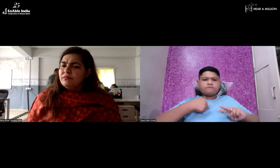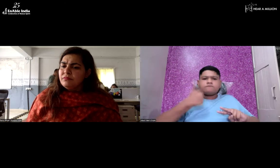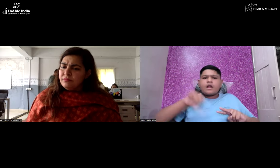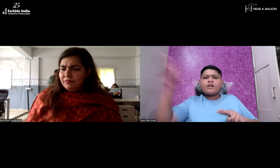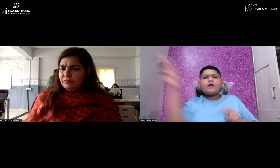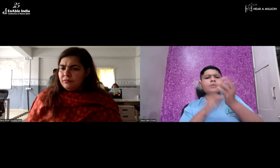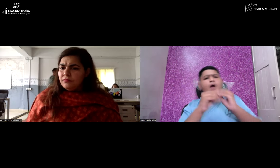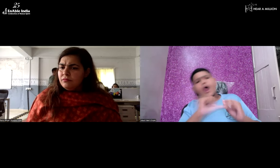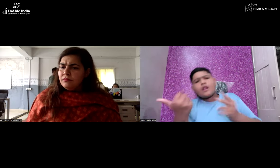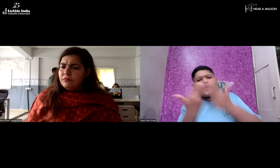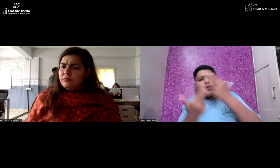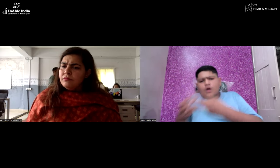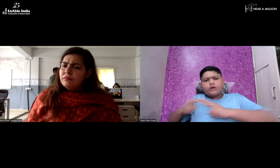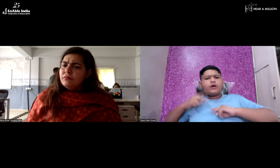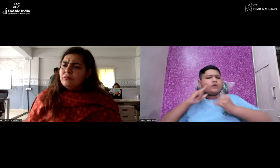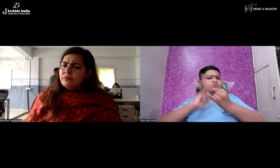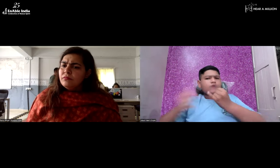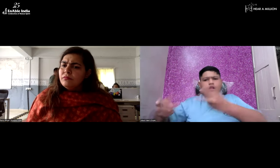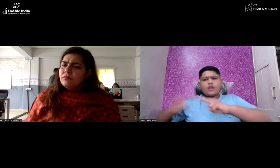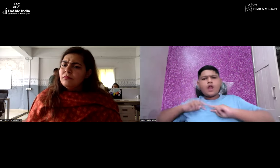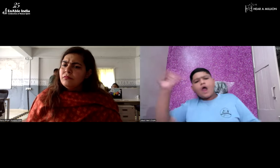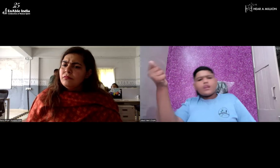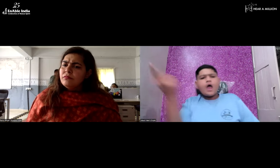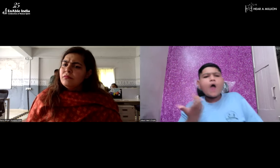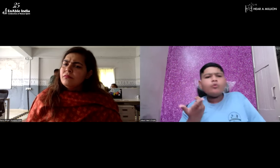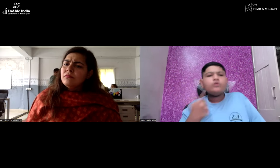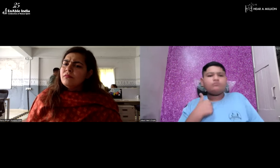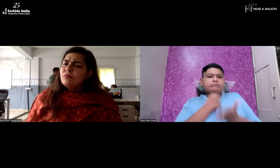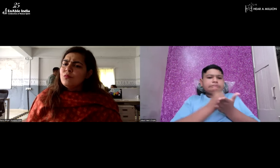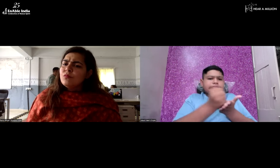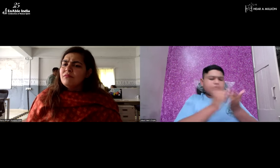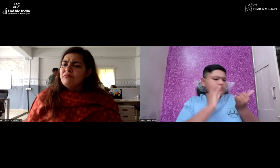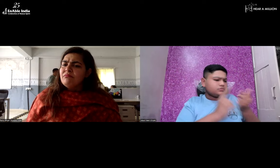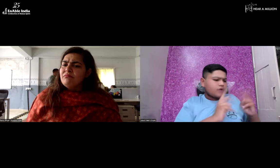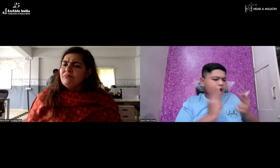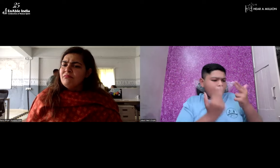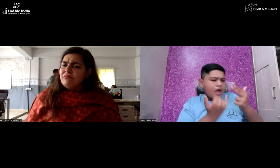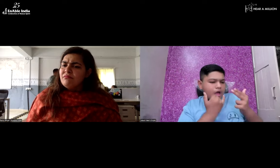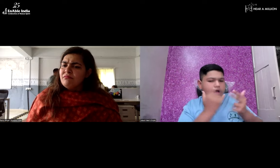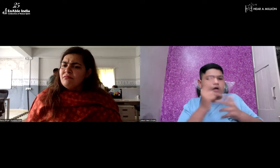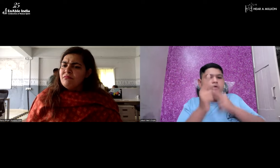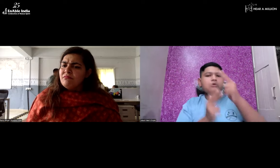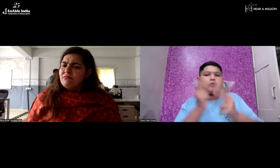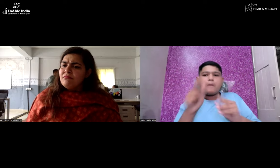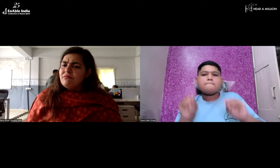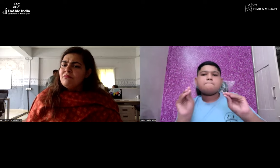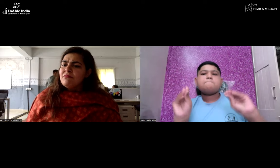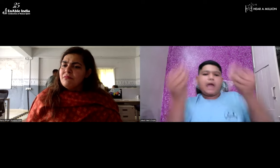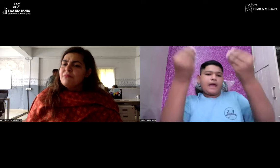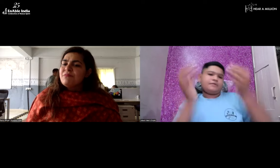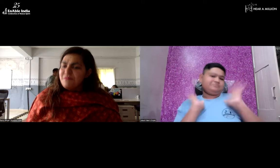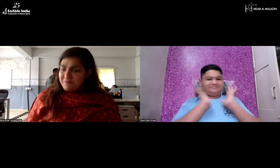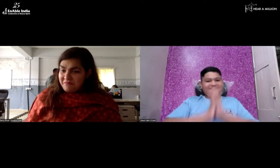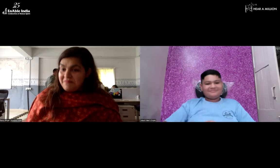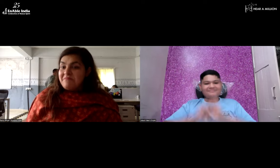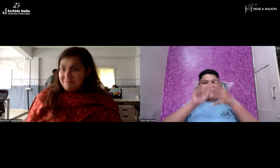in the society. Then secondly, make an inclusive technology. This technology